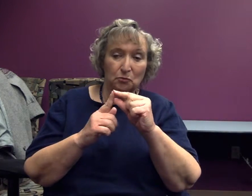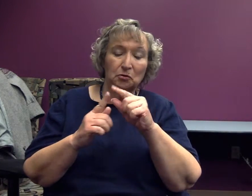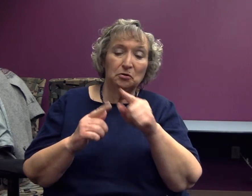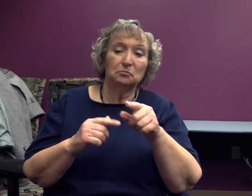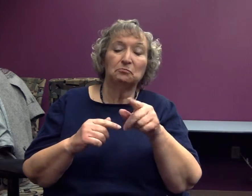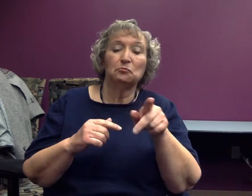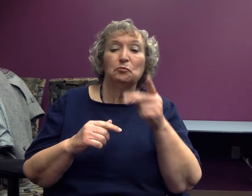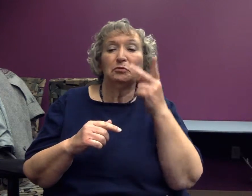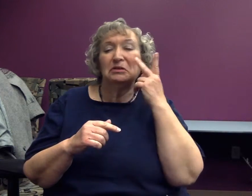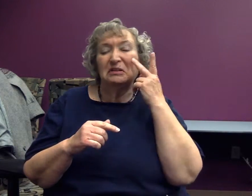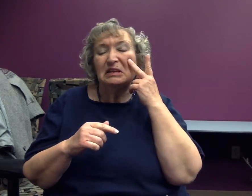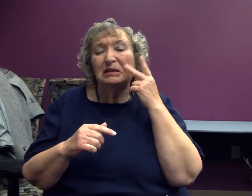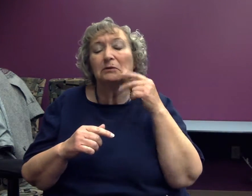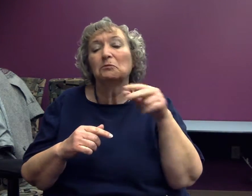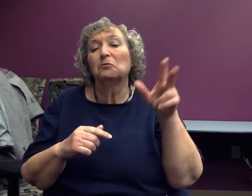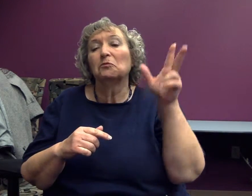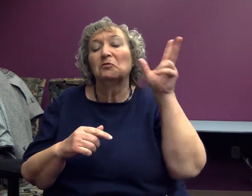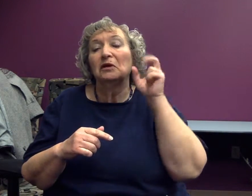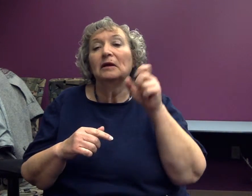basis, relative humidity.